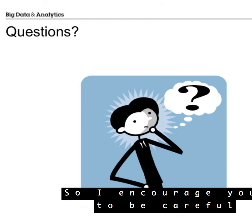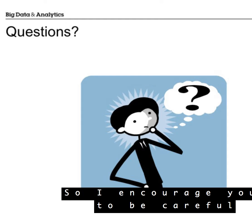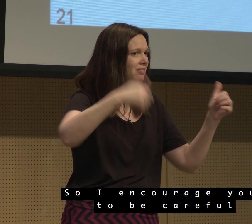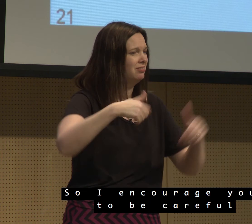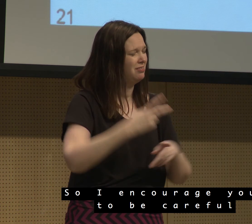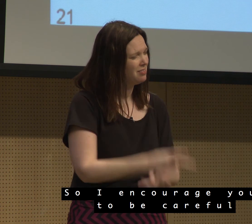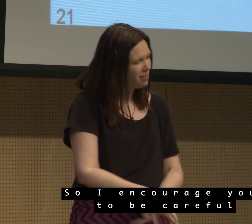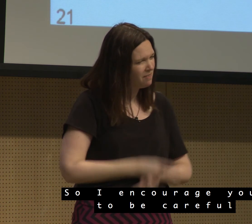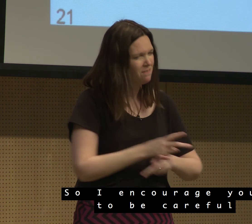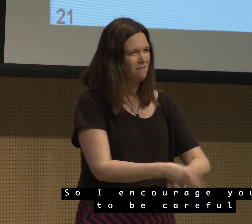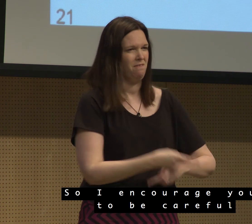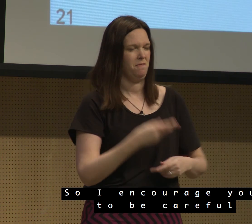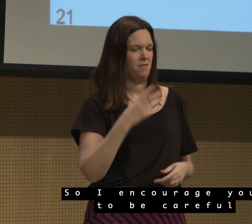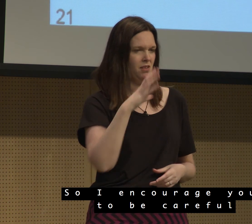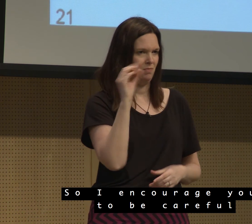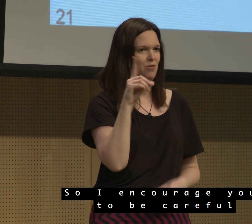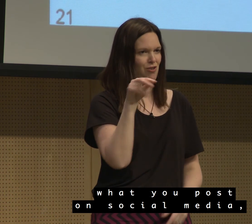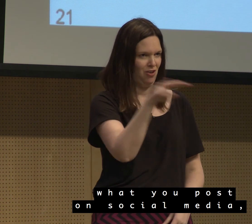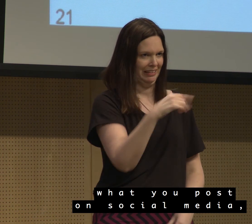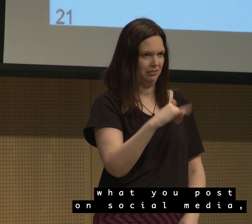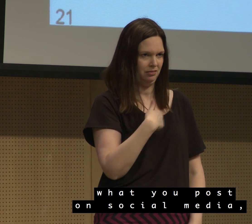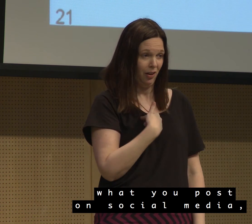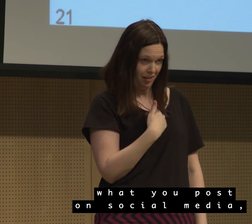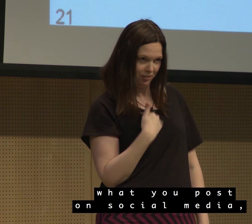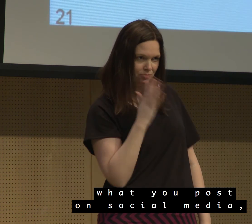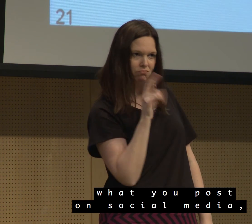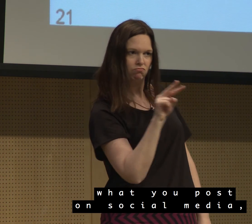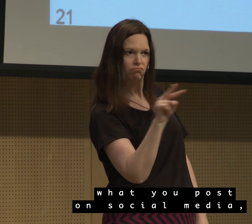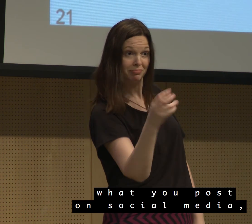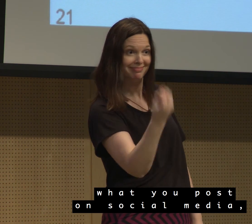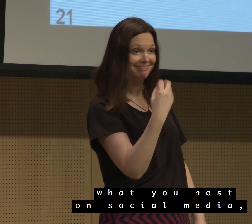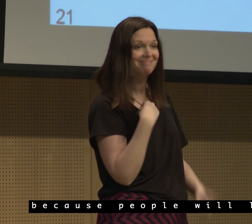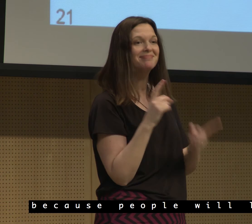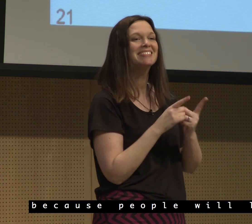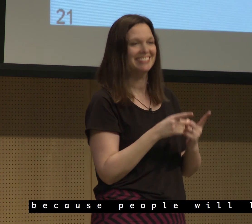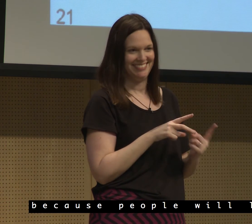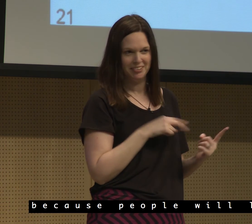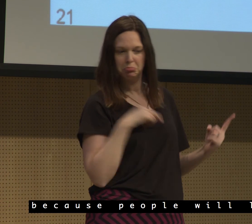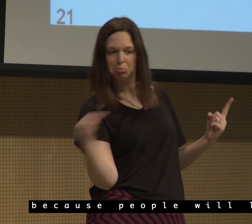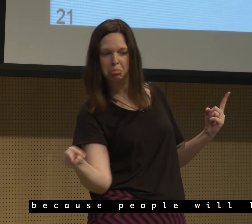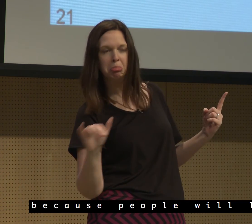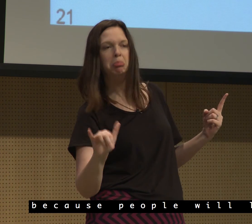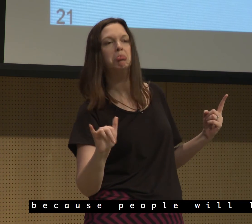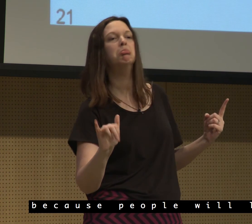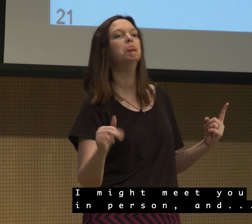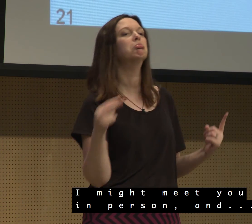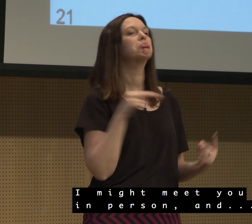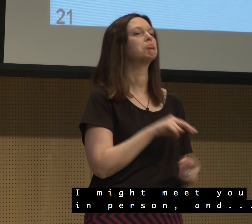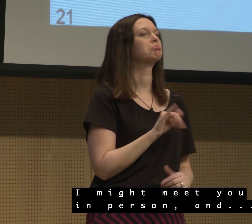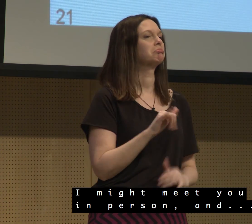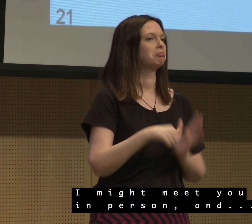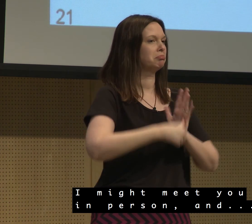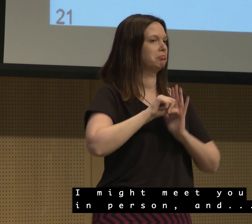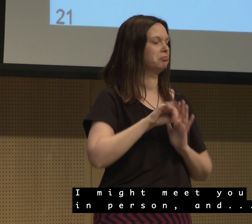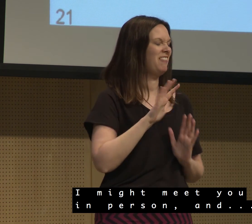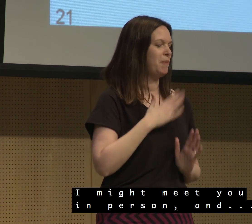So I encourage you to be careful what you post on social media, because people will look. I might meet you in